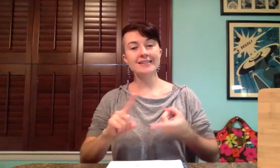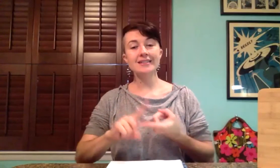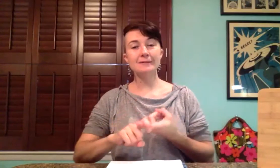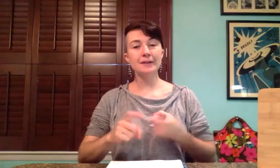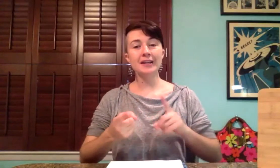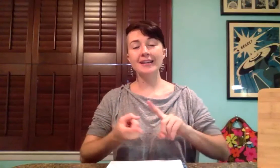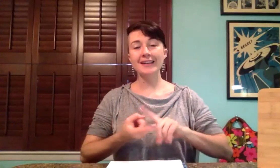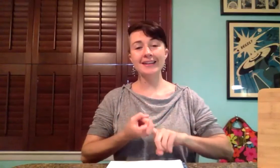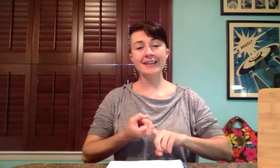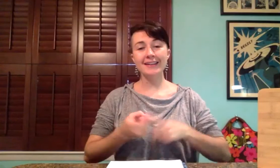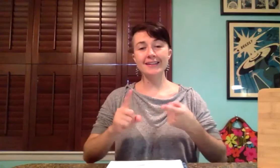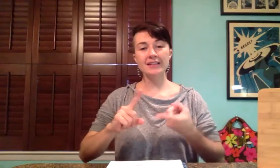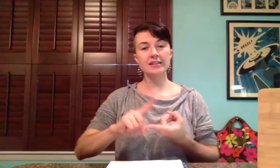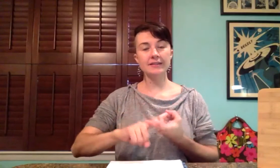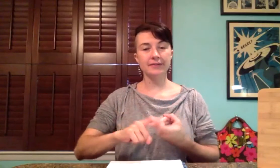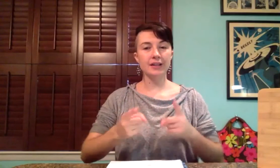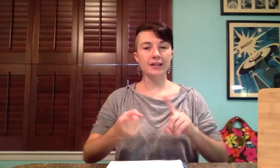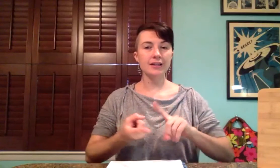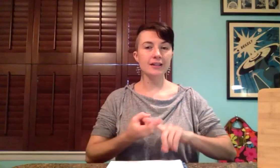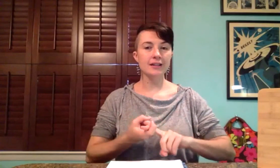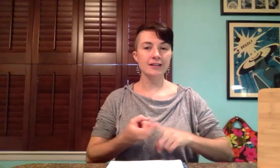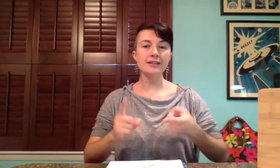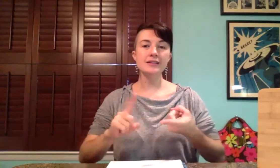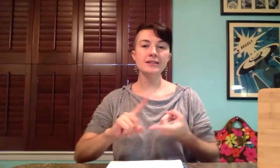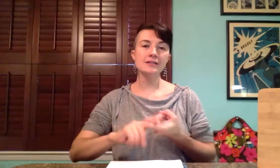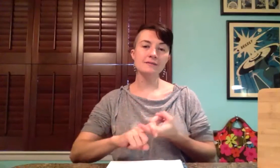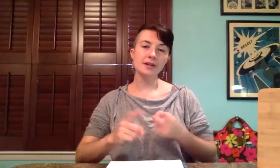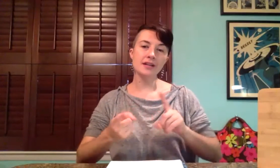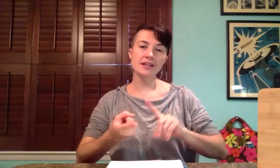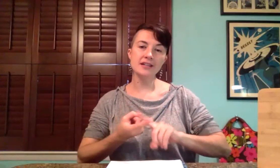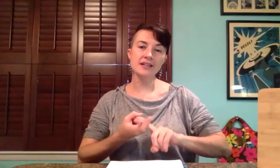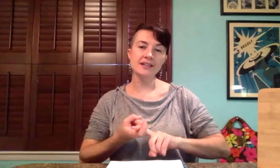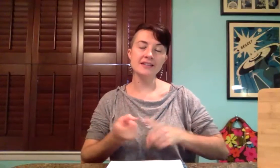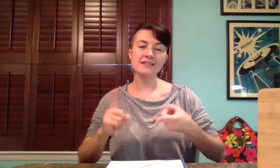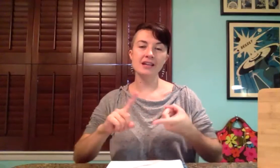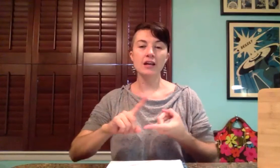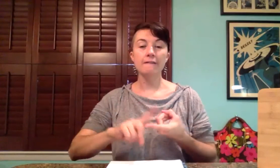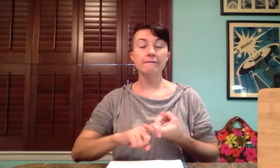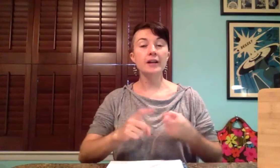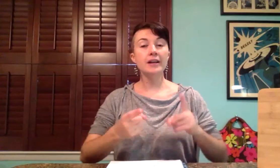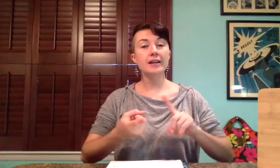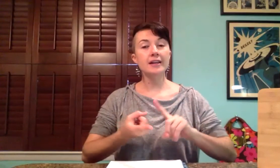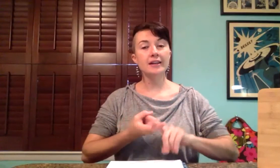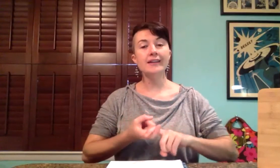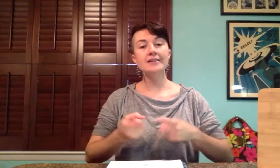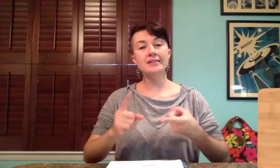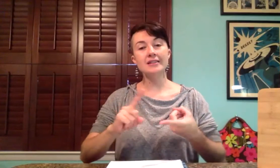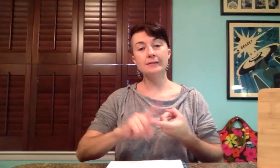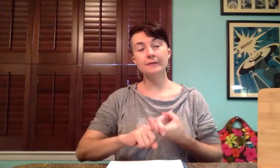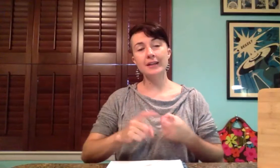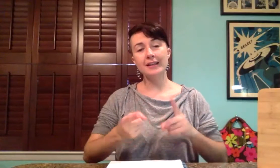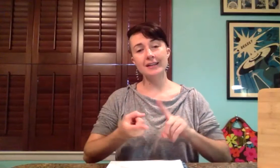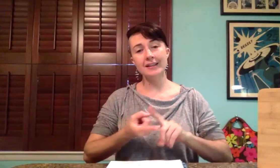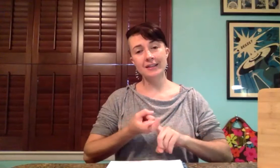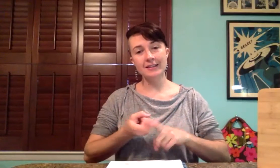Friend, friend, friend, friend, friend,